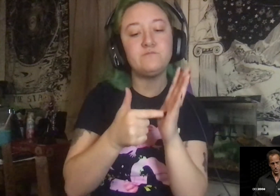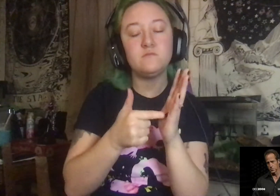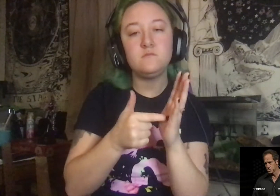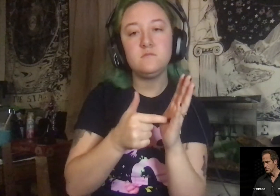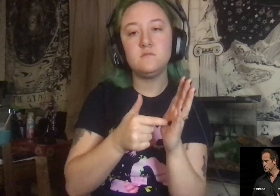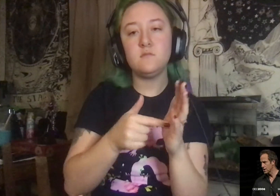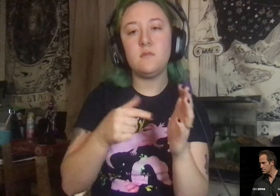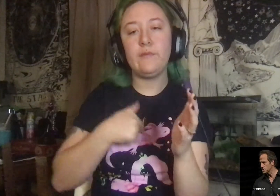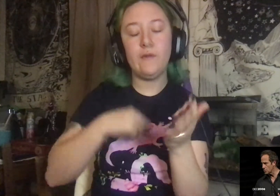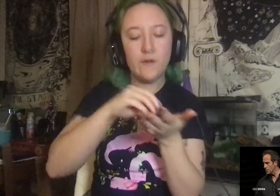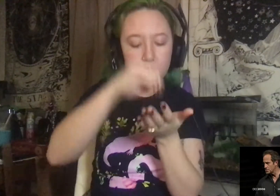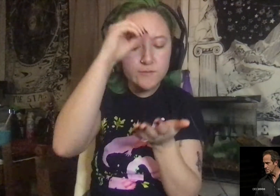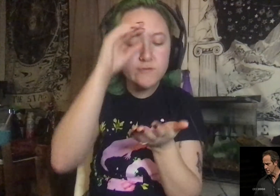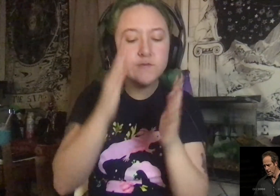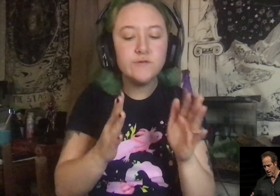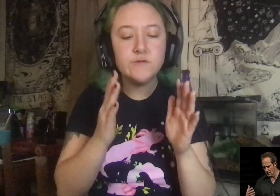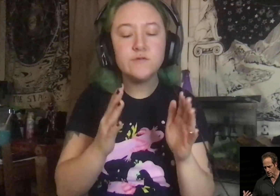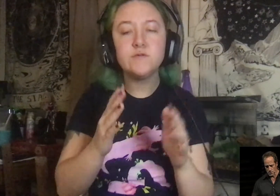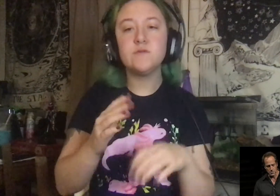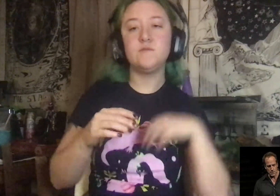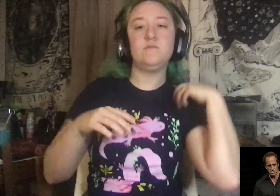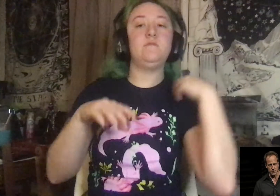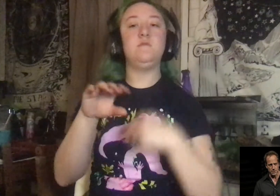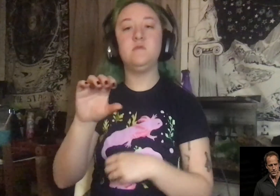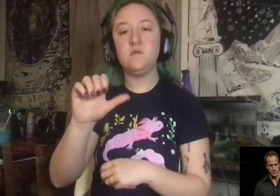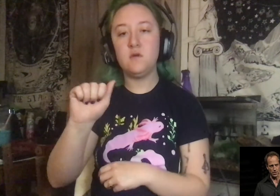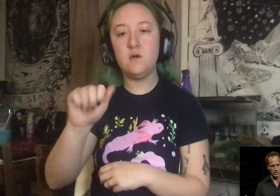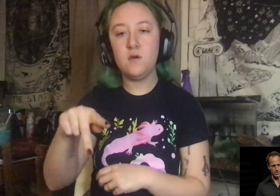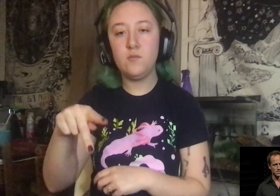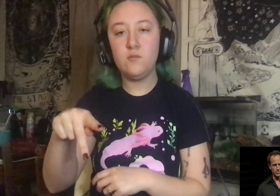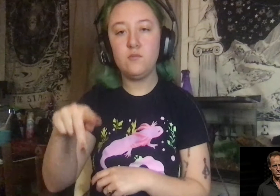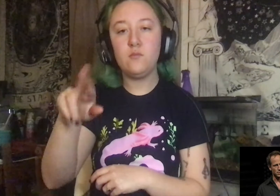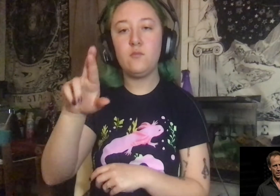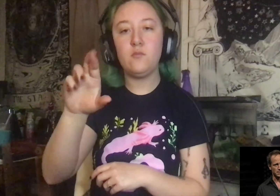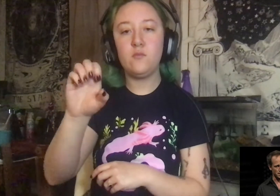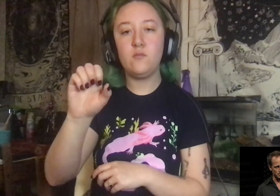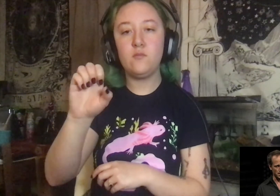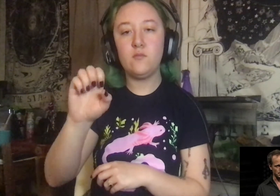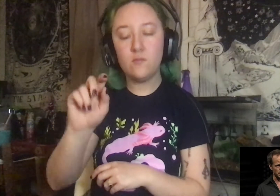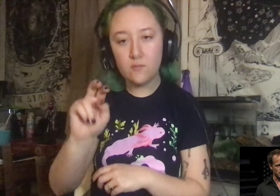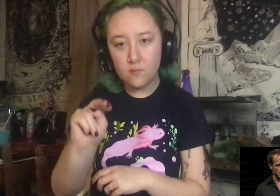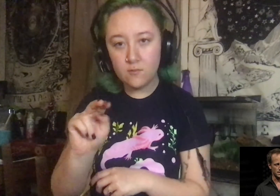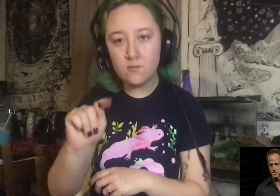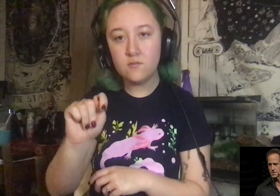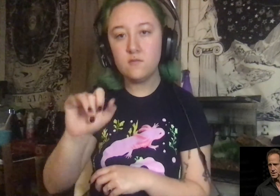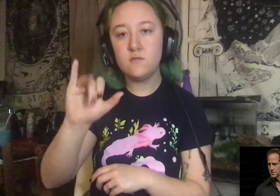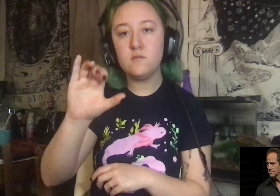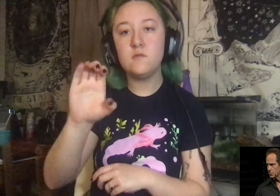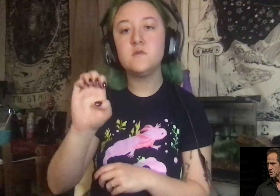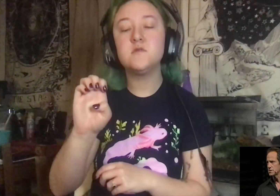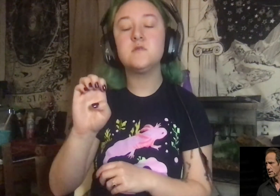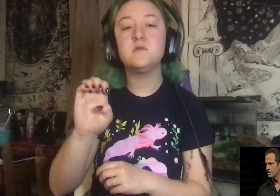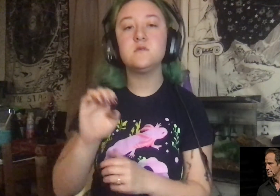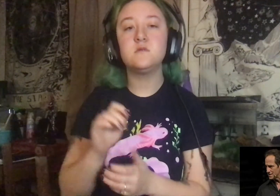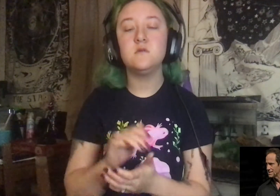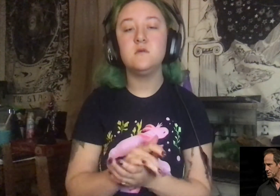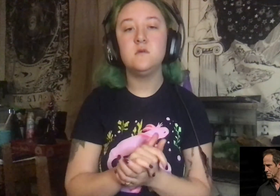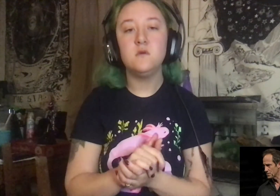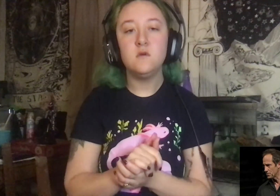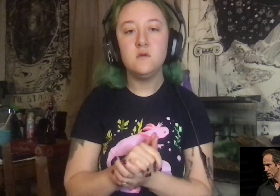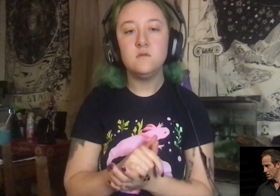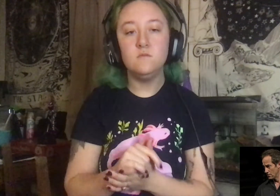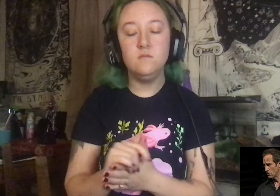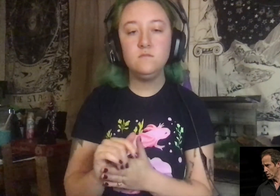who actually do the jobs in question, and my responsibilities are to simply try and keep up and give an honest account of what it's like to be